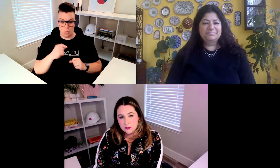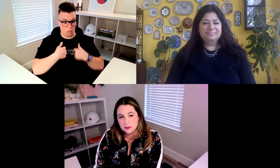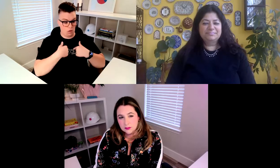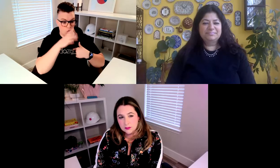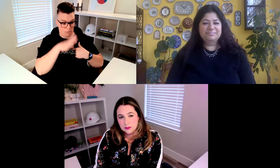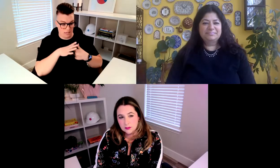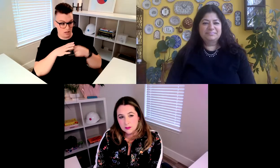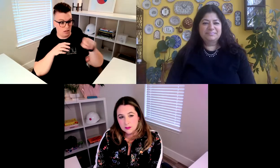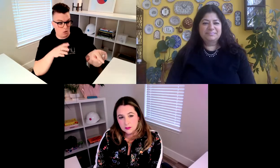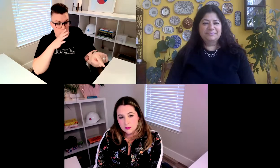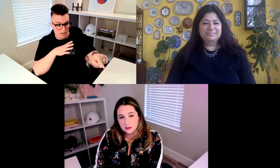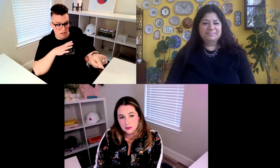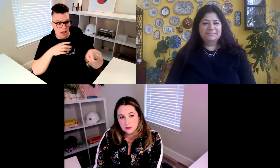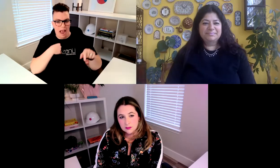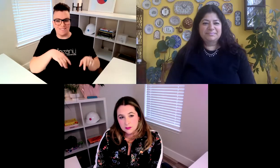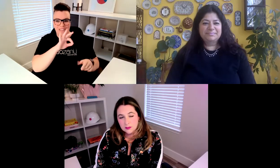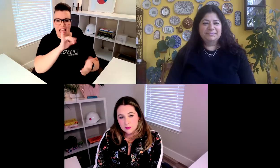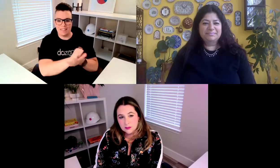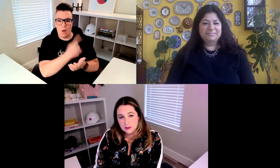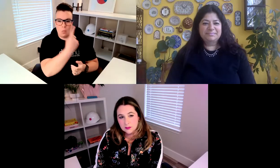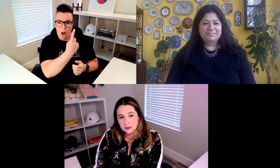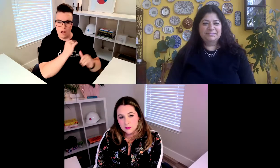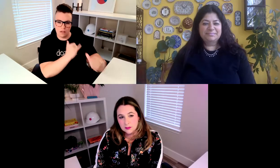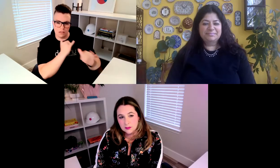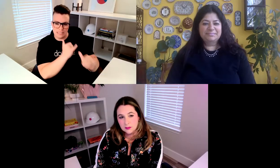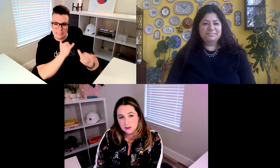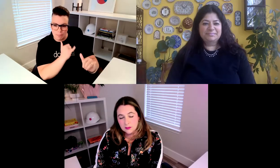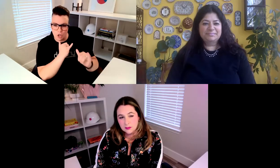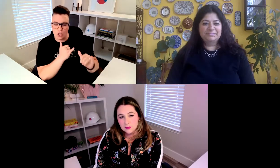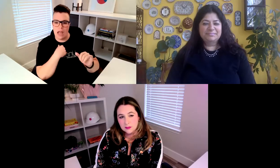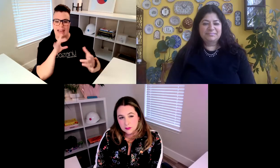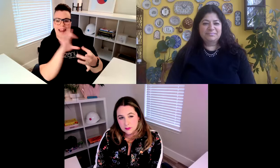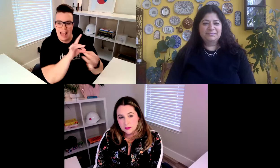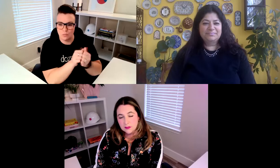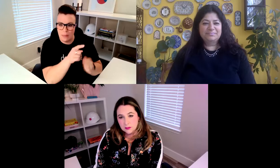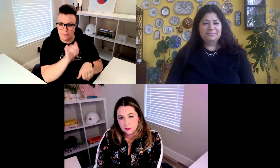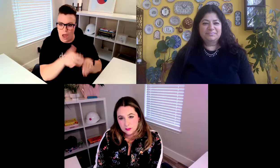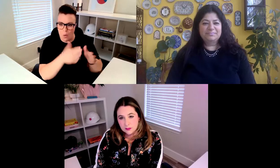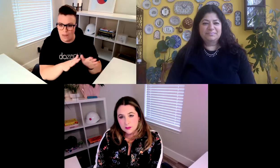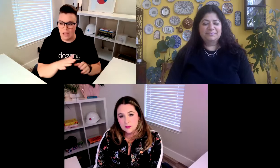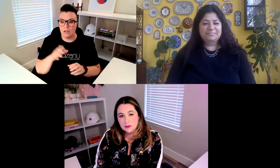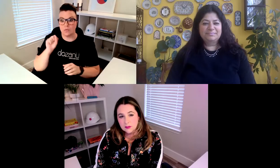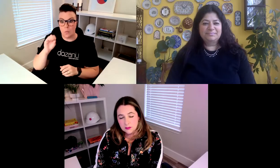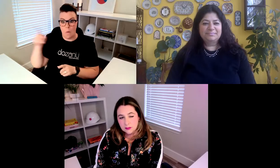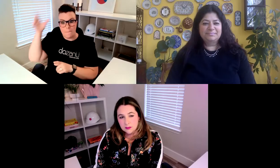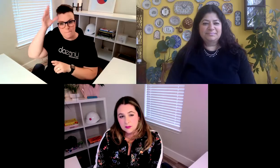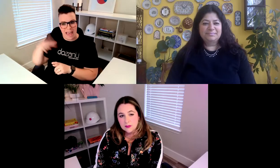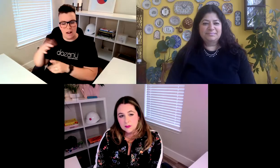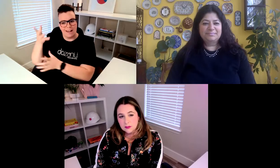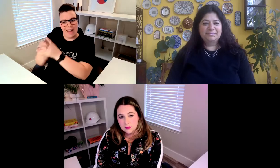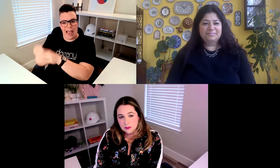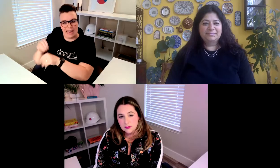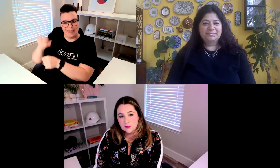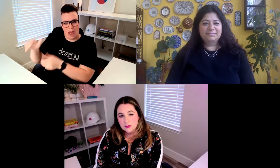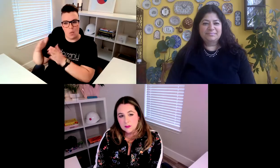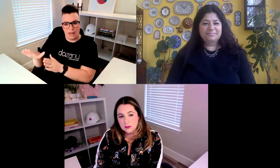women is that we understand what it means to be a woman, and we can find the common ground there. We can have empathy and understanding